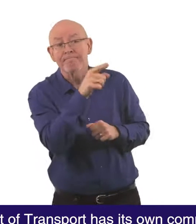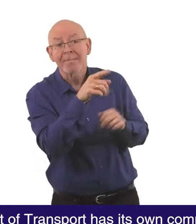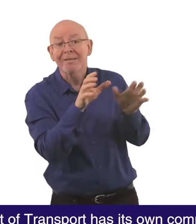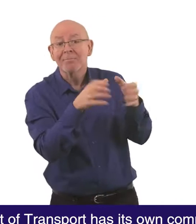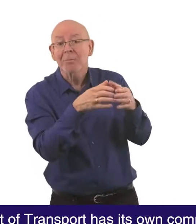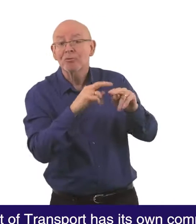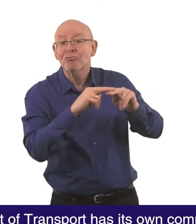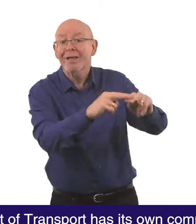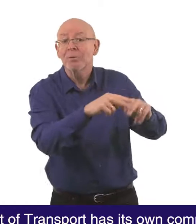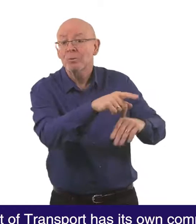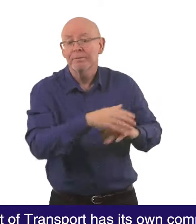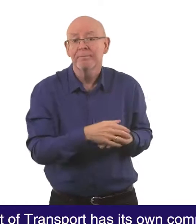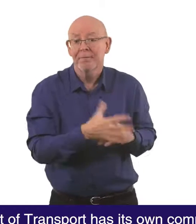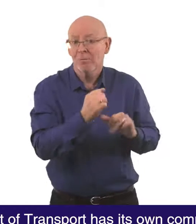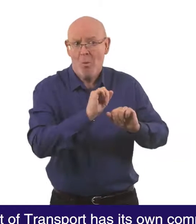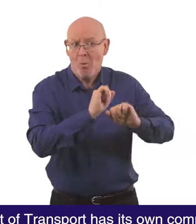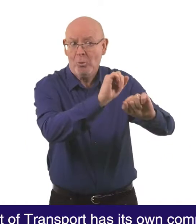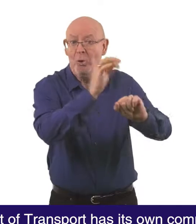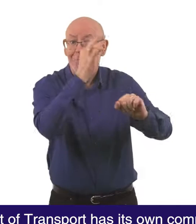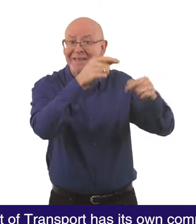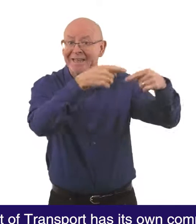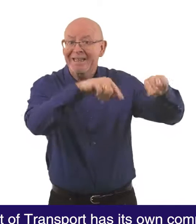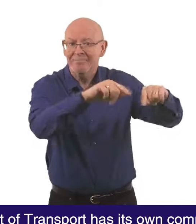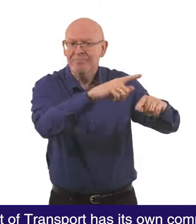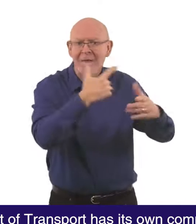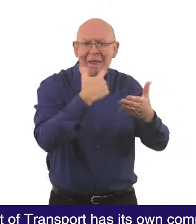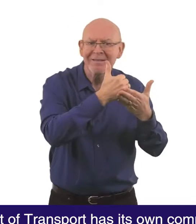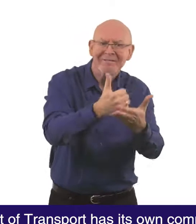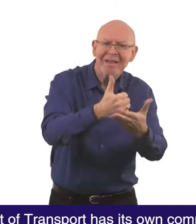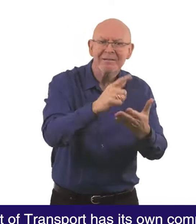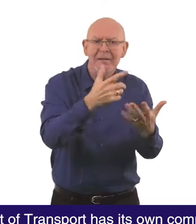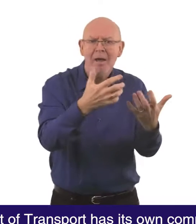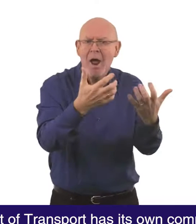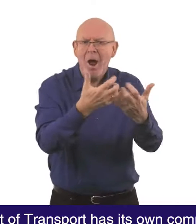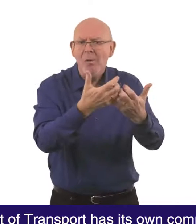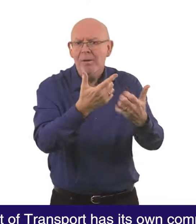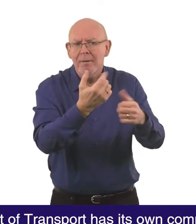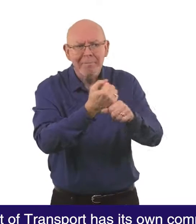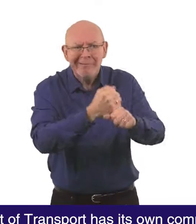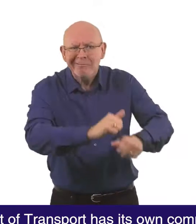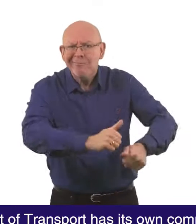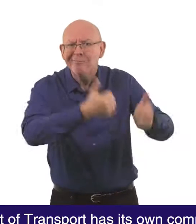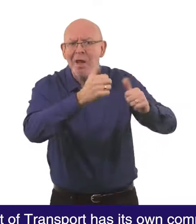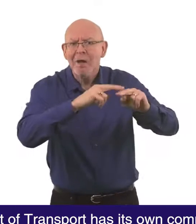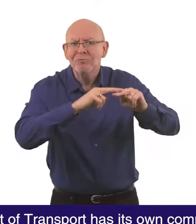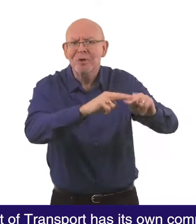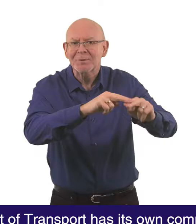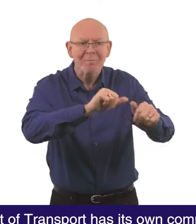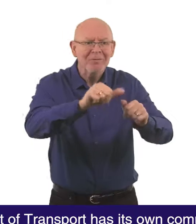The Department of Transport has its own committee to advise it on how to make transport better for disabled people.